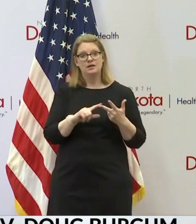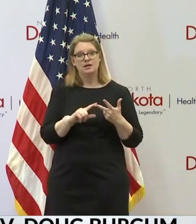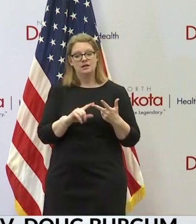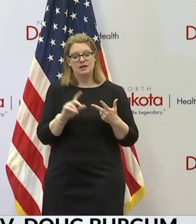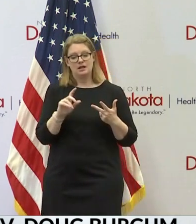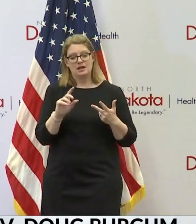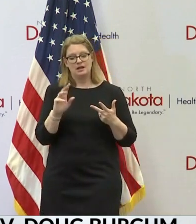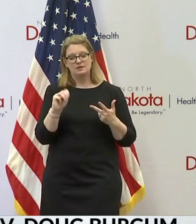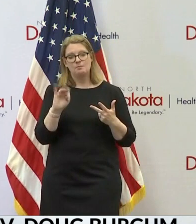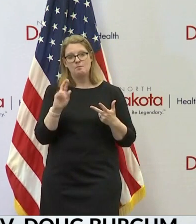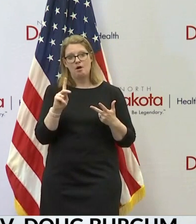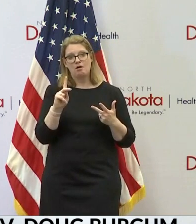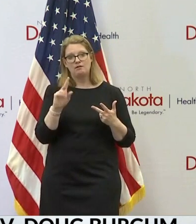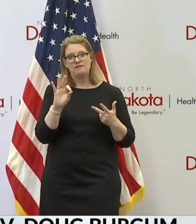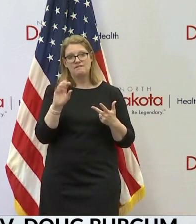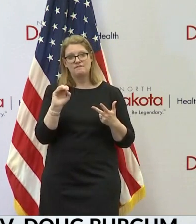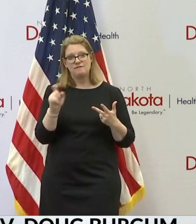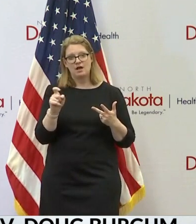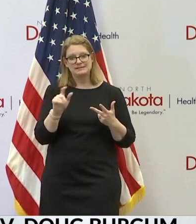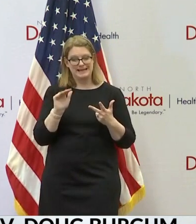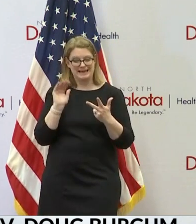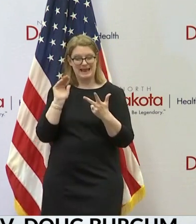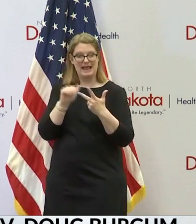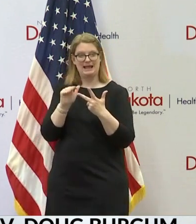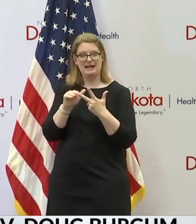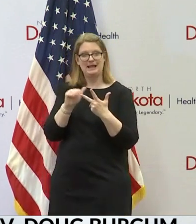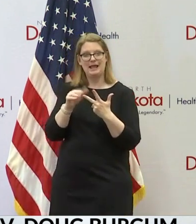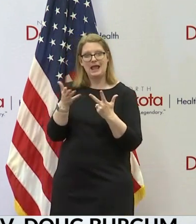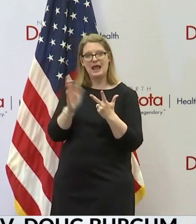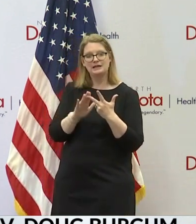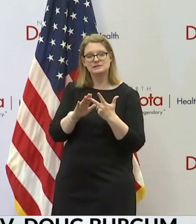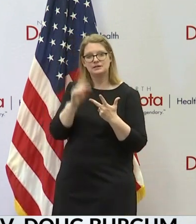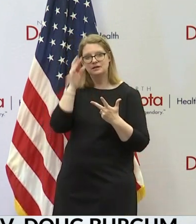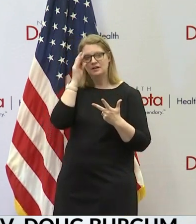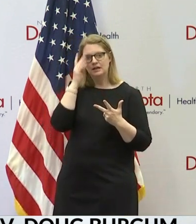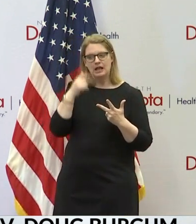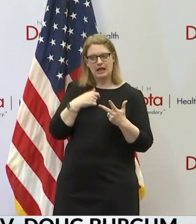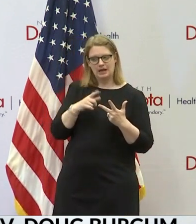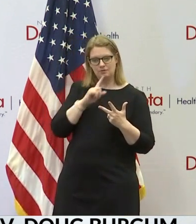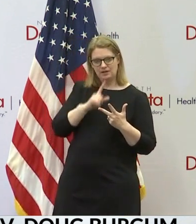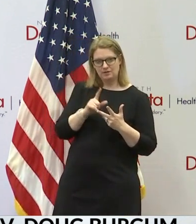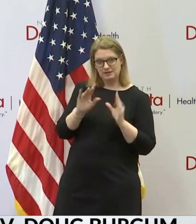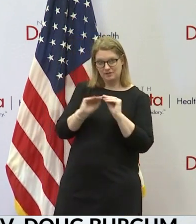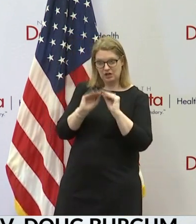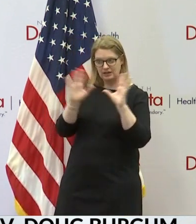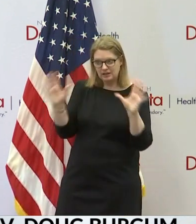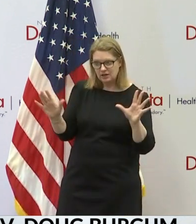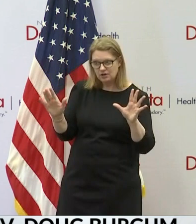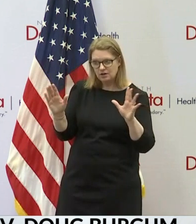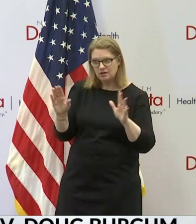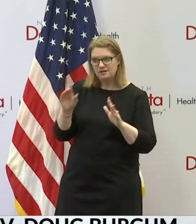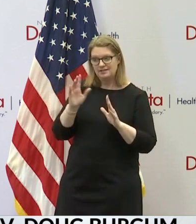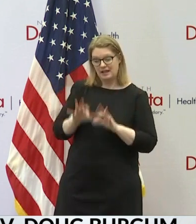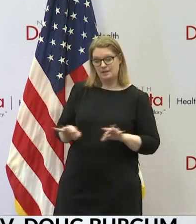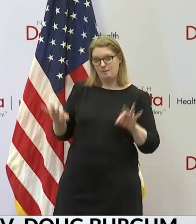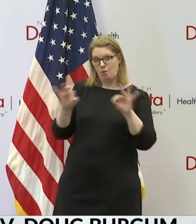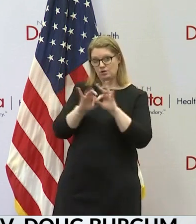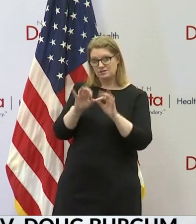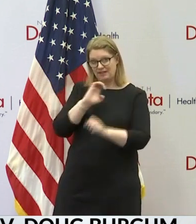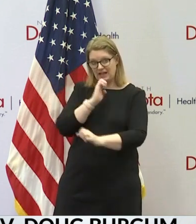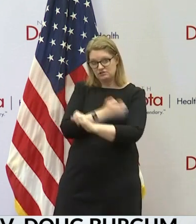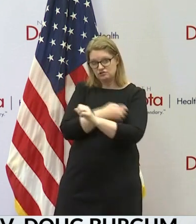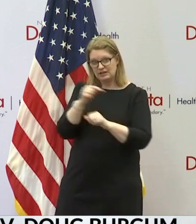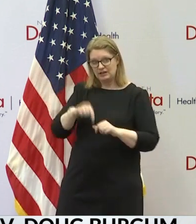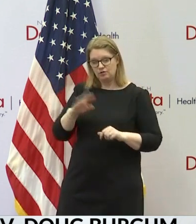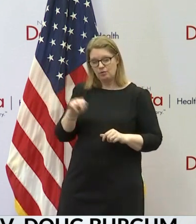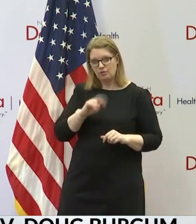Mark Fox had reached out before, and again, I made sure that Secretary Bernhardt understood that the importance of energy to